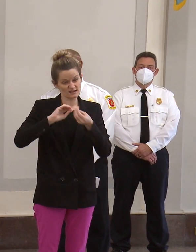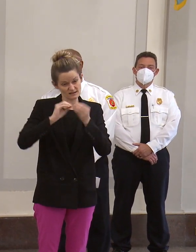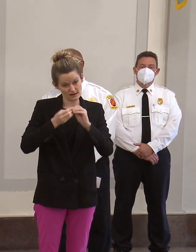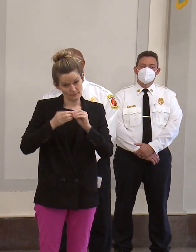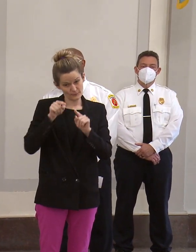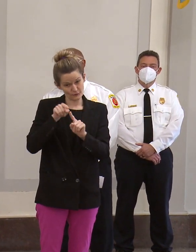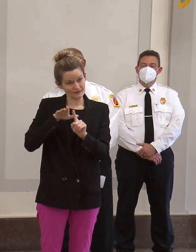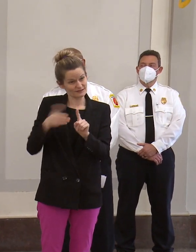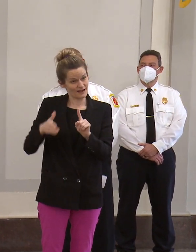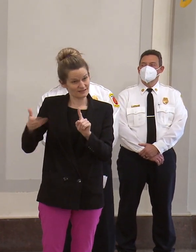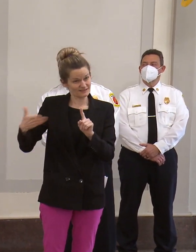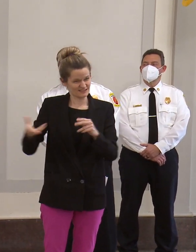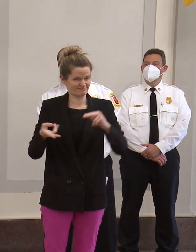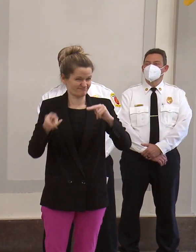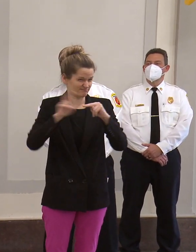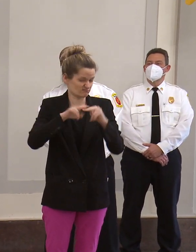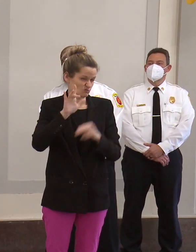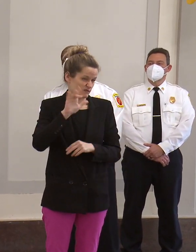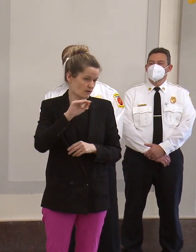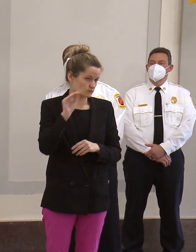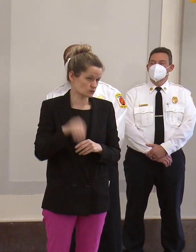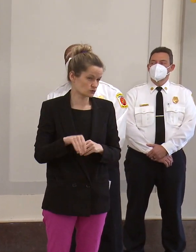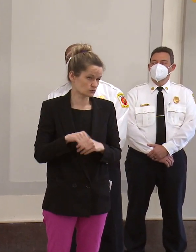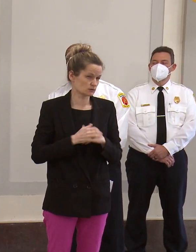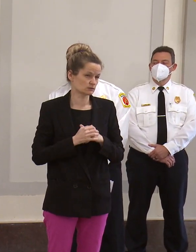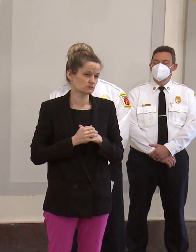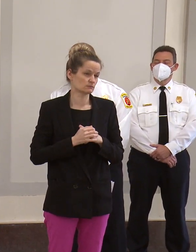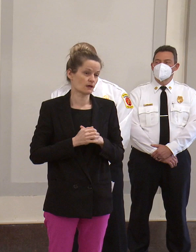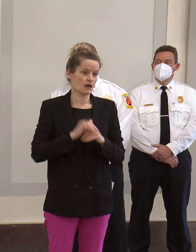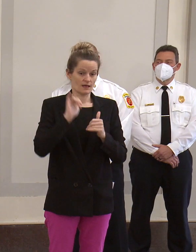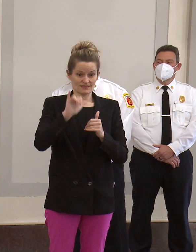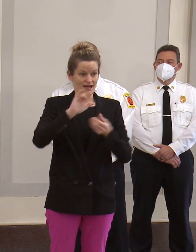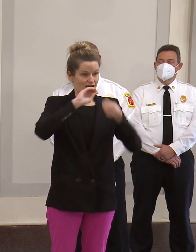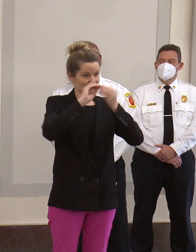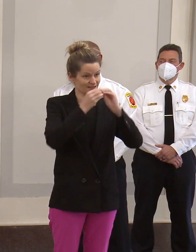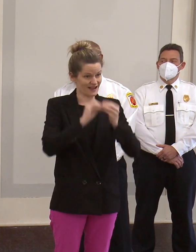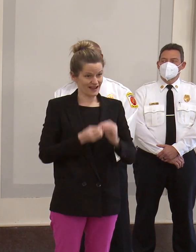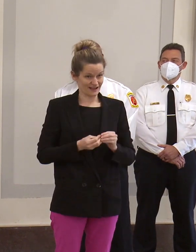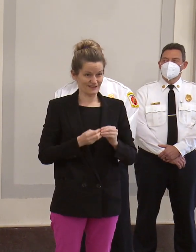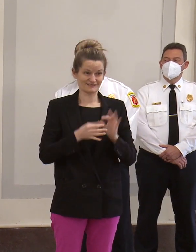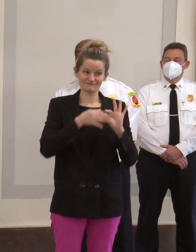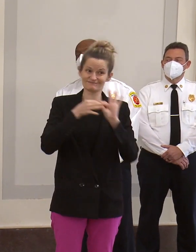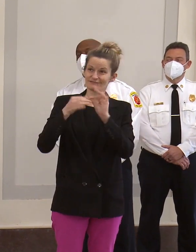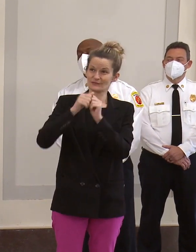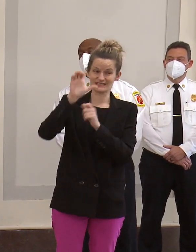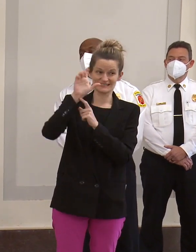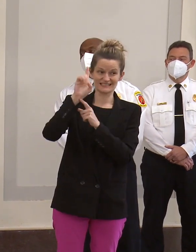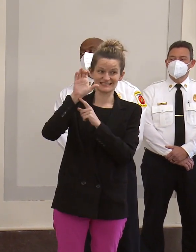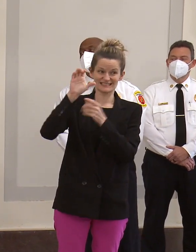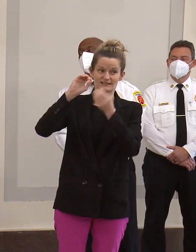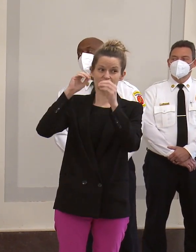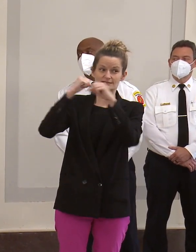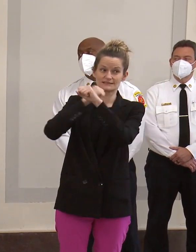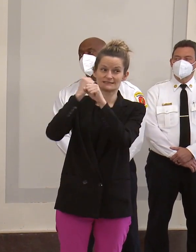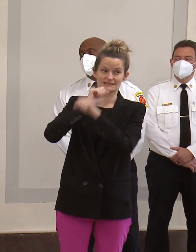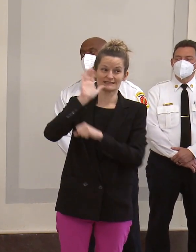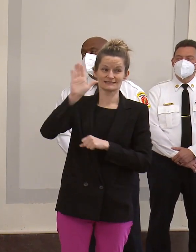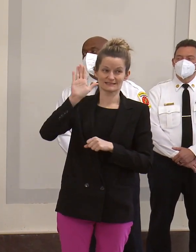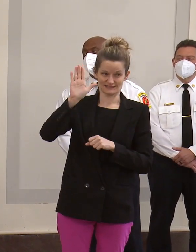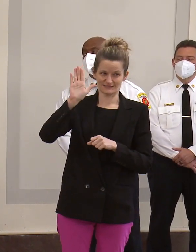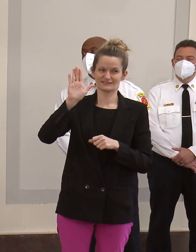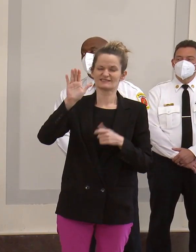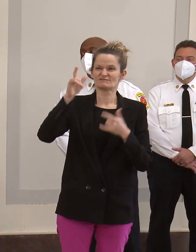last 2 weeks. Based on the data, per CDC's definition, Baltimore remains in the substantial community transmission